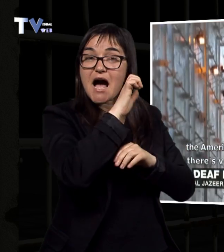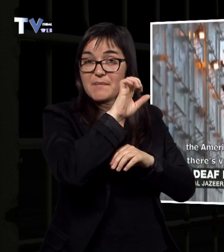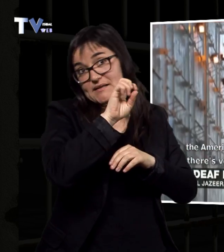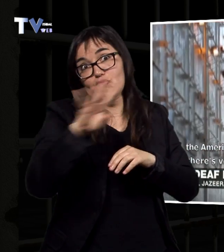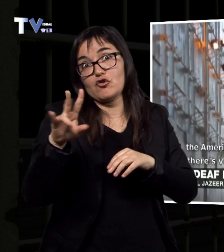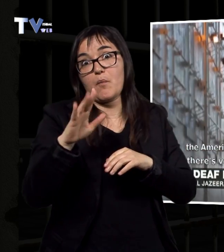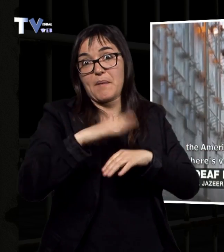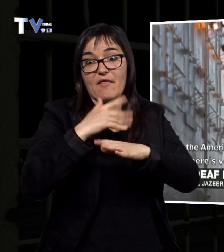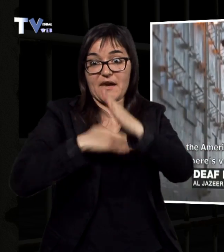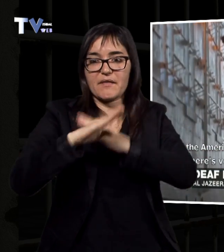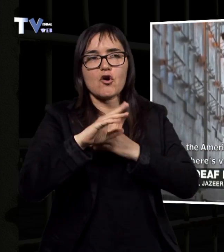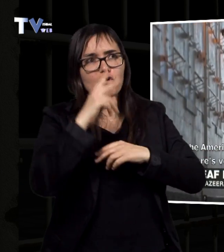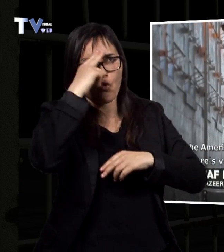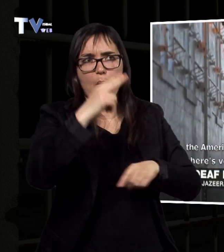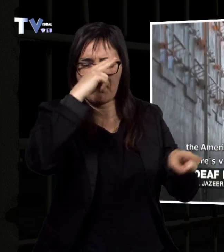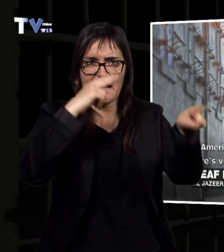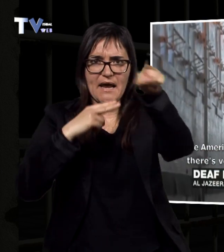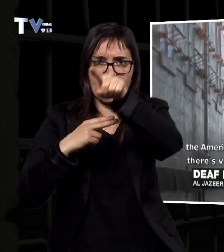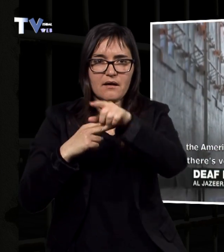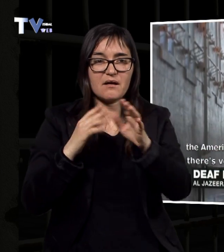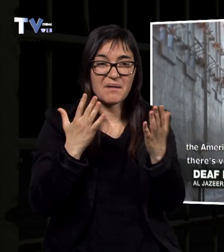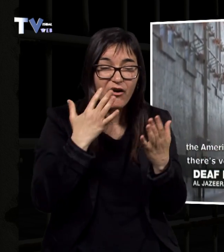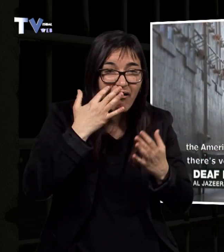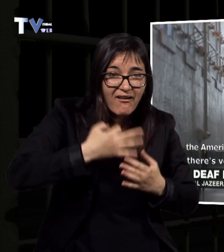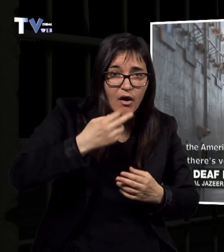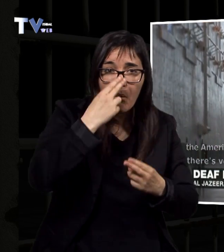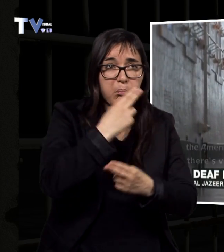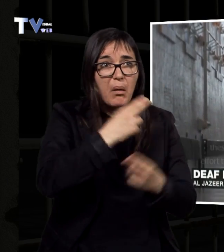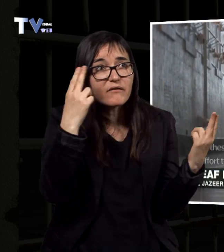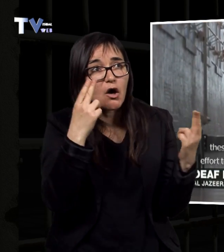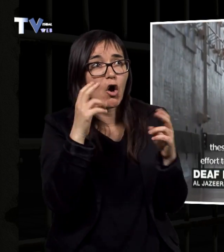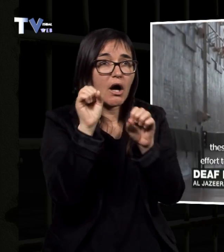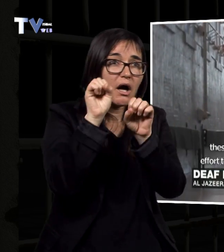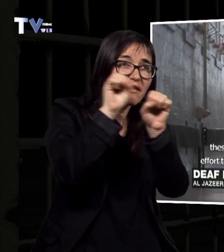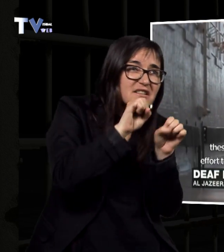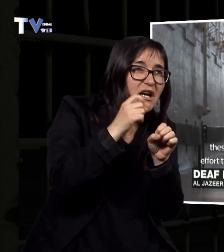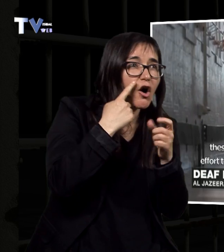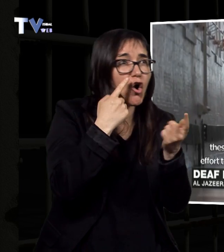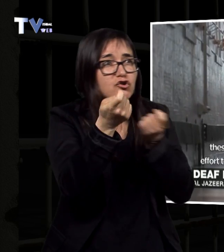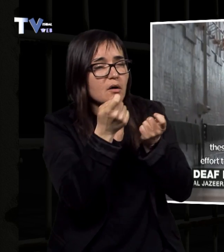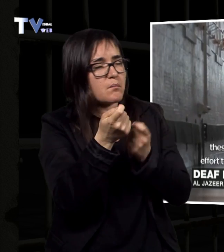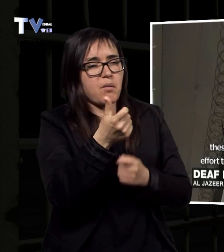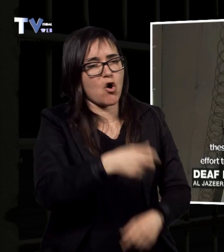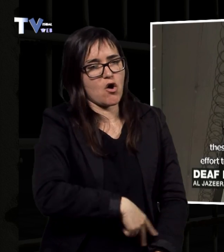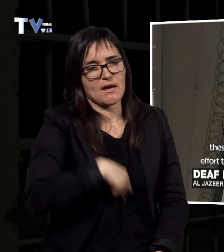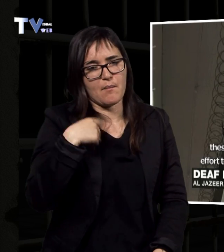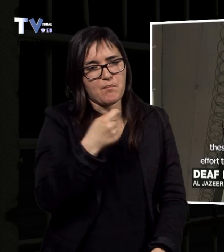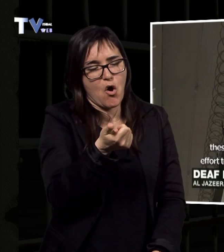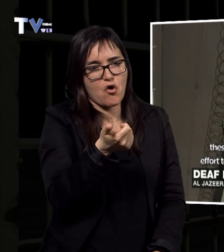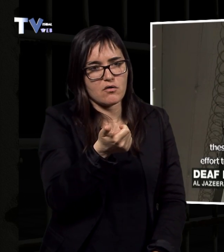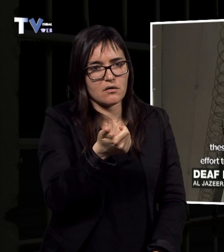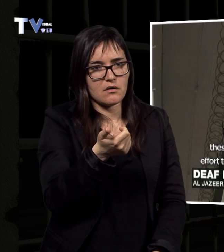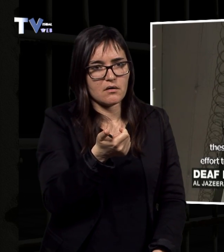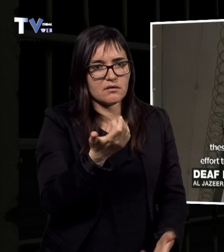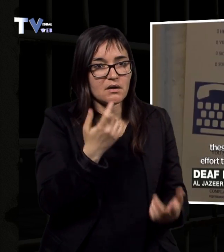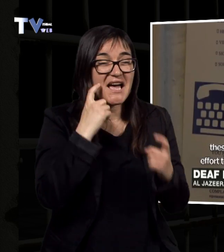Act. Unfortunately, there's very little public scrutiny and oversight of these institutions in general. And certainly, an